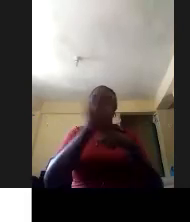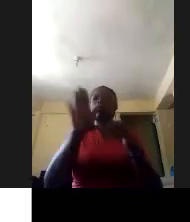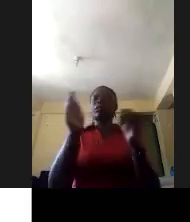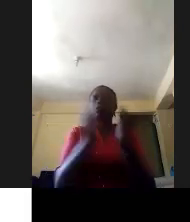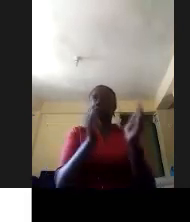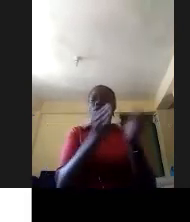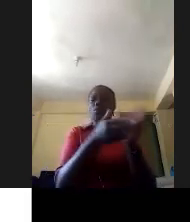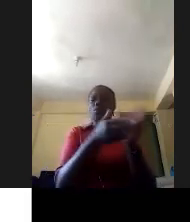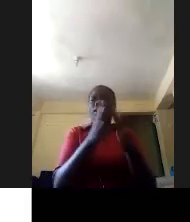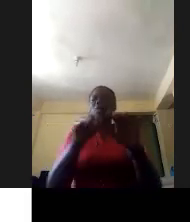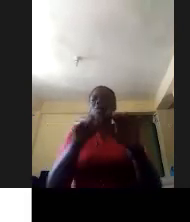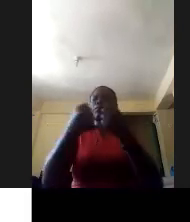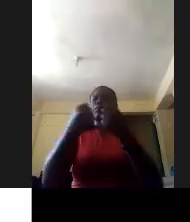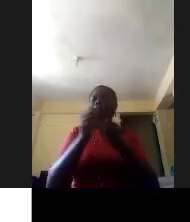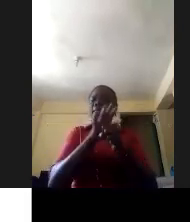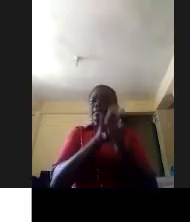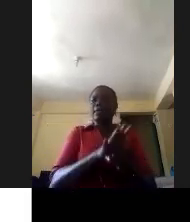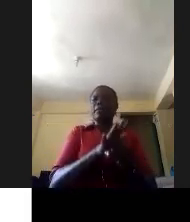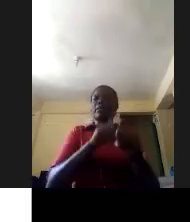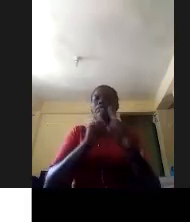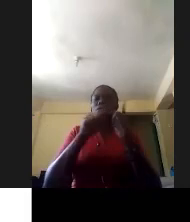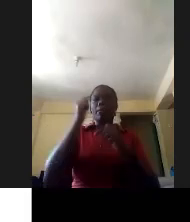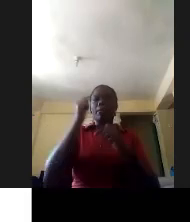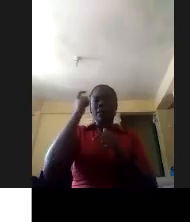stigma when it comes to mental health.